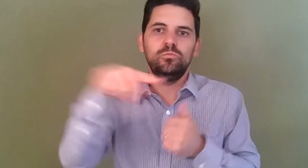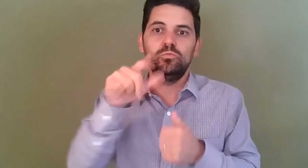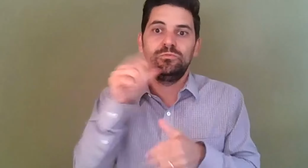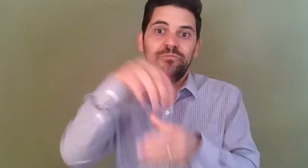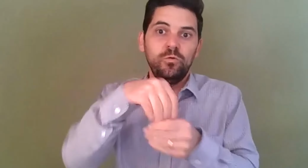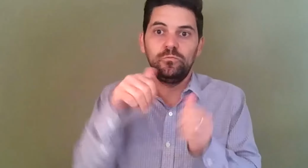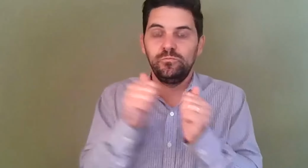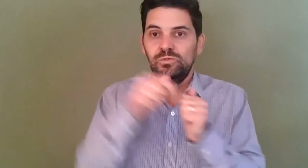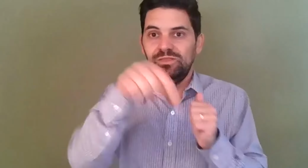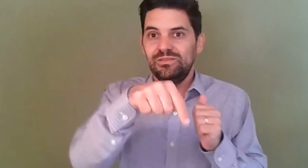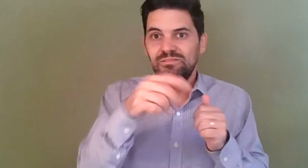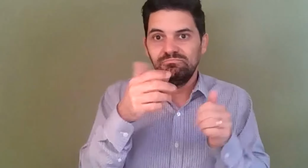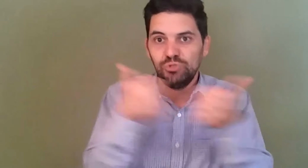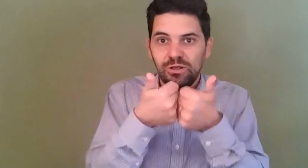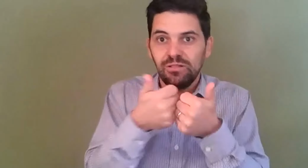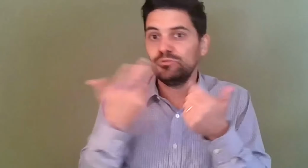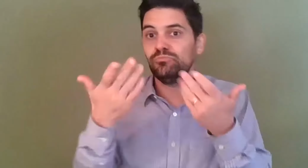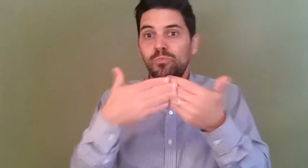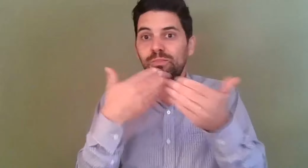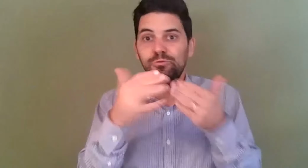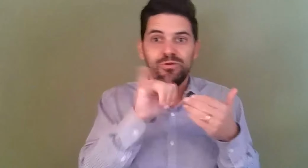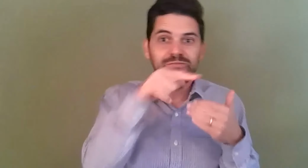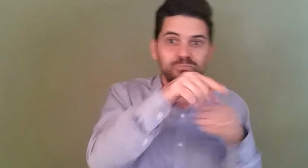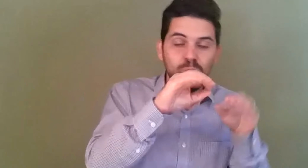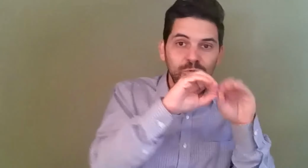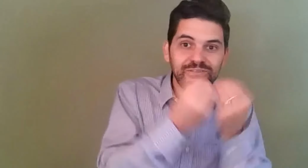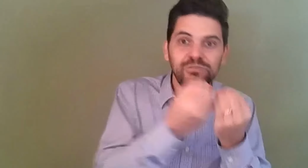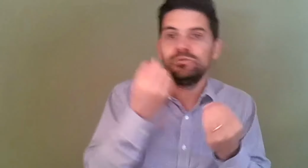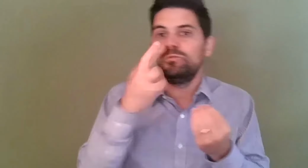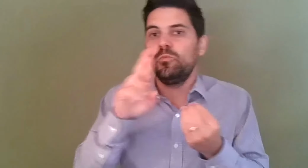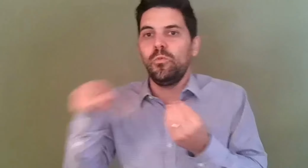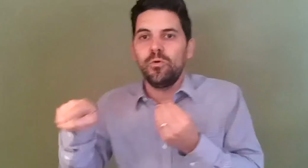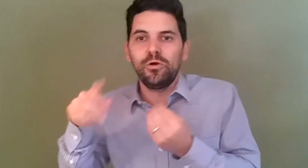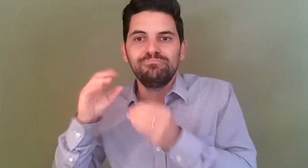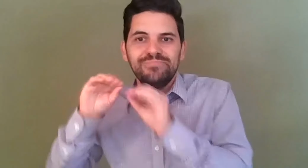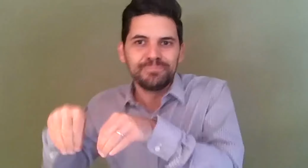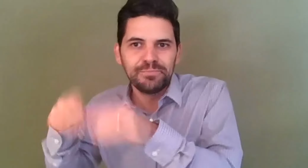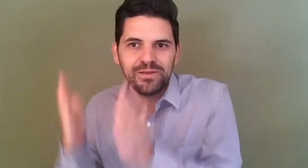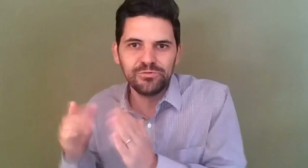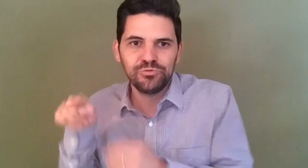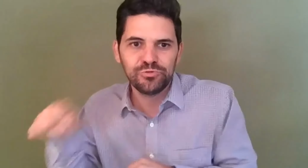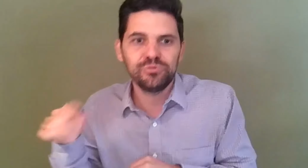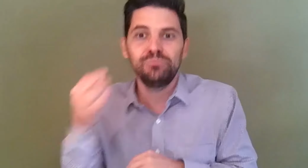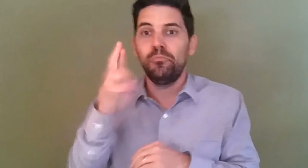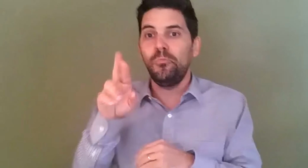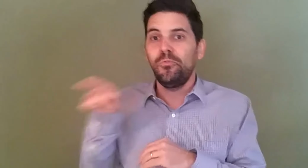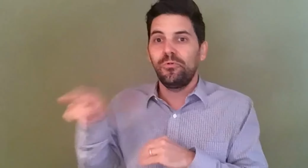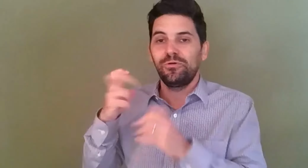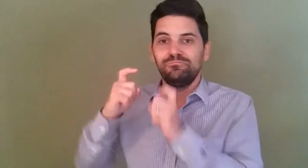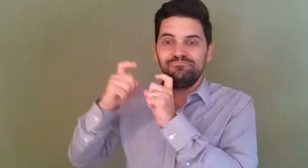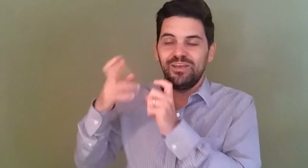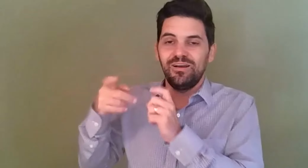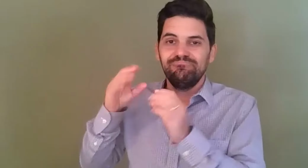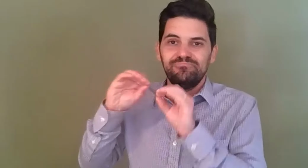thank everyone here who was involved and as an organization, probably as an